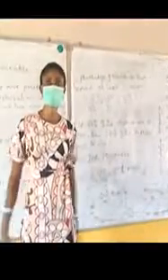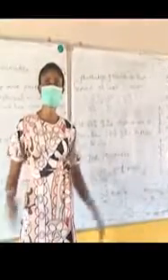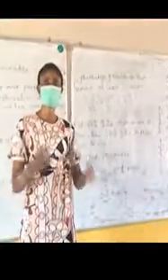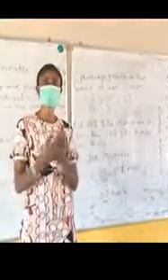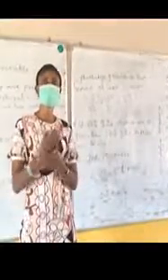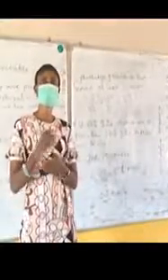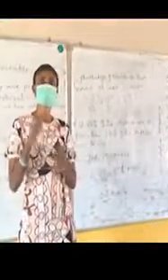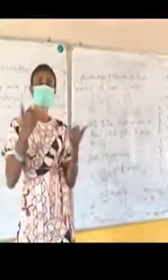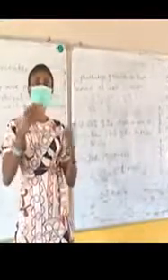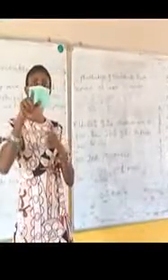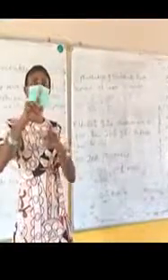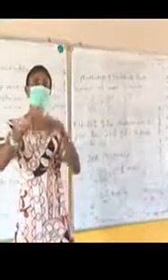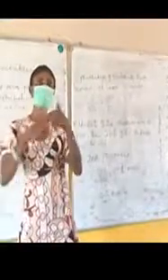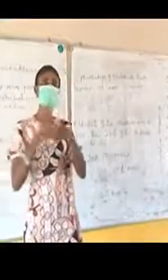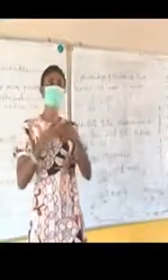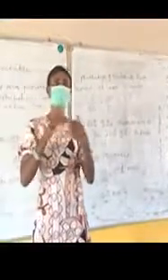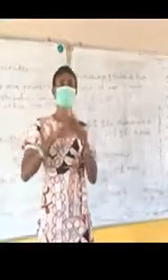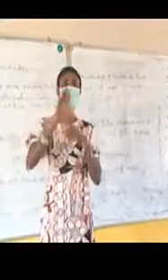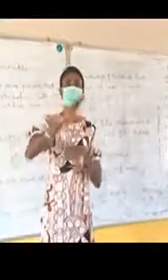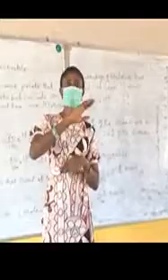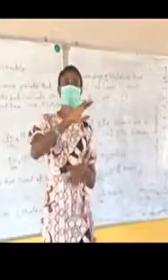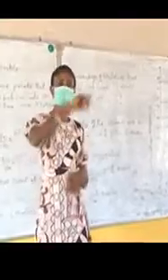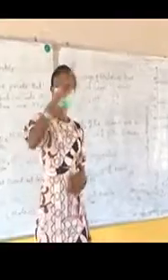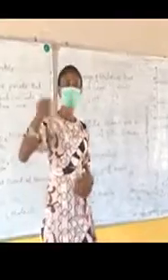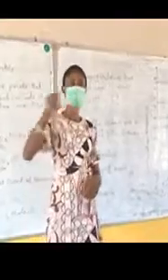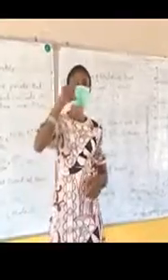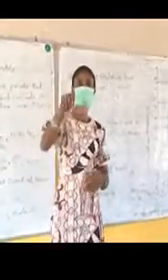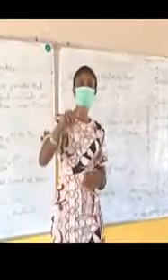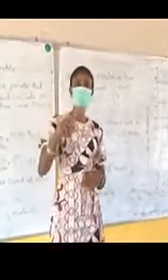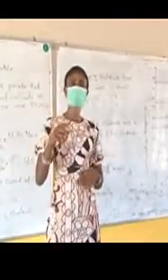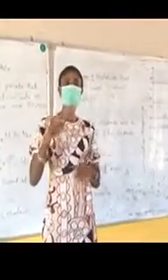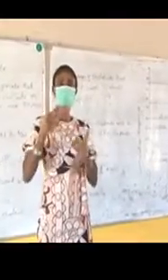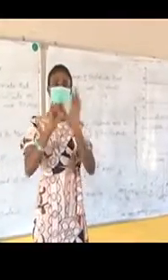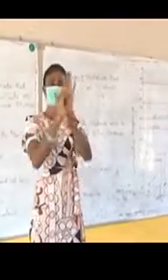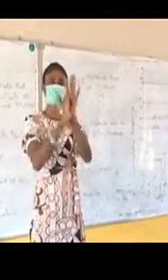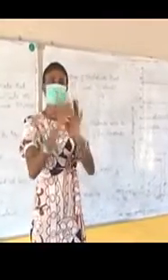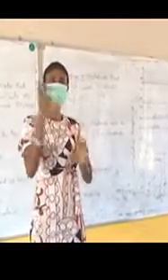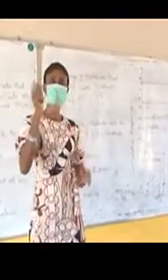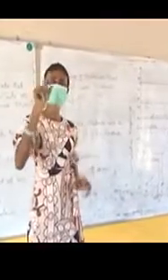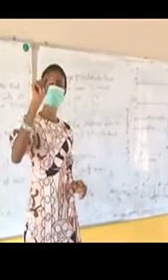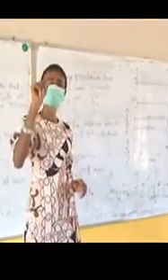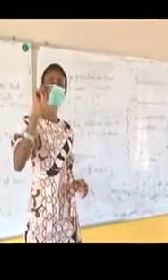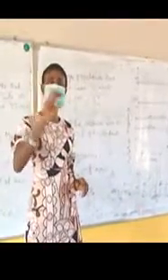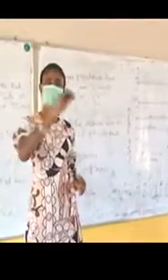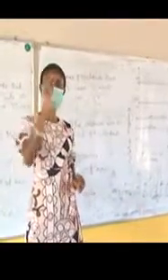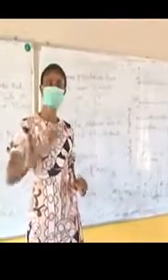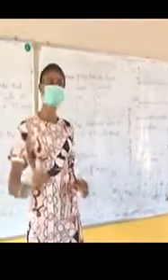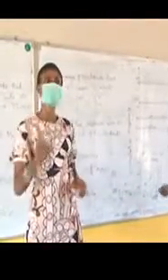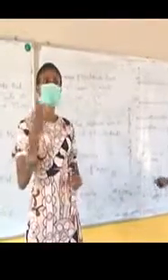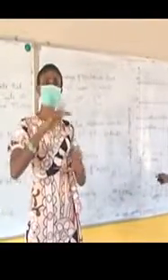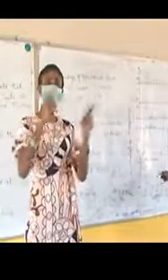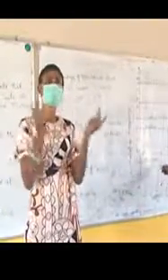Alright, you go to your graph, you mark out the 20th percentile there, the